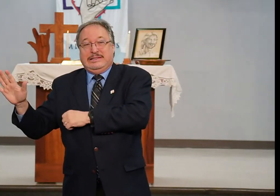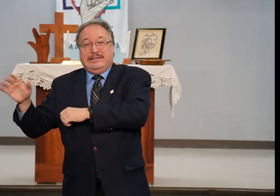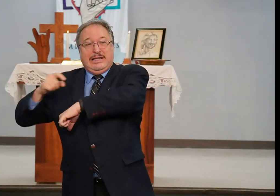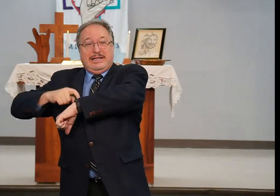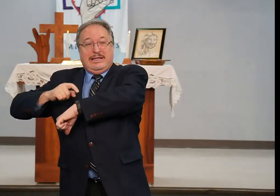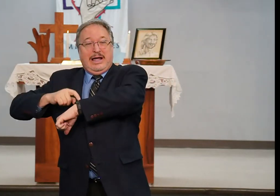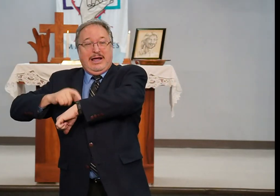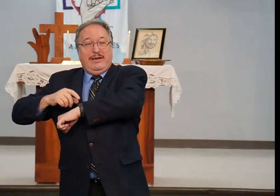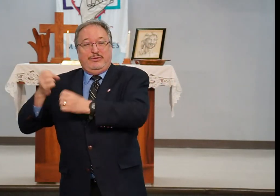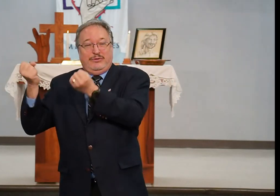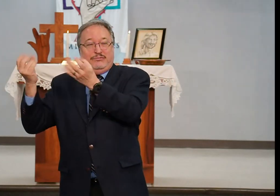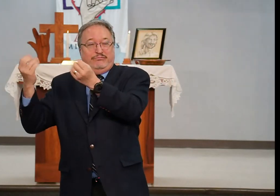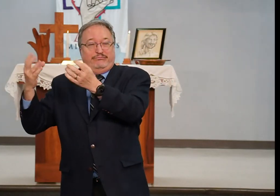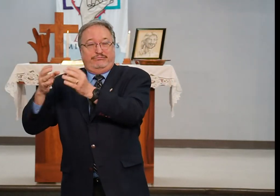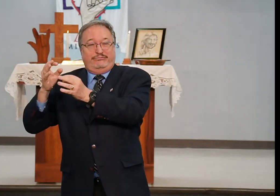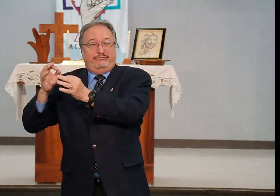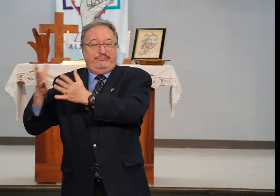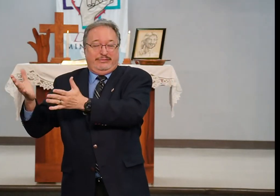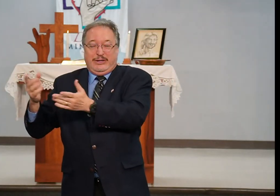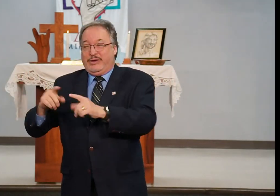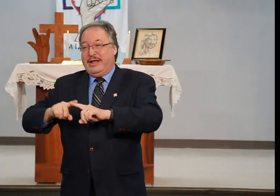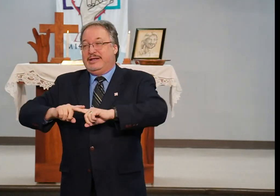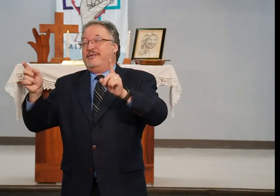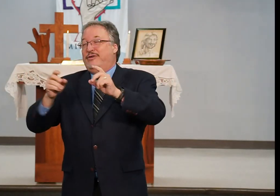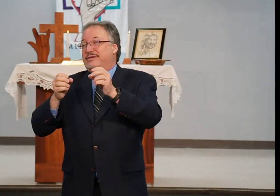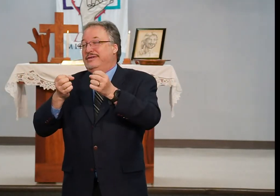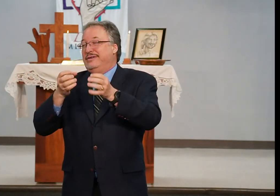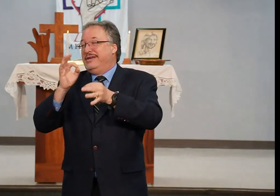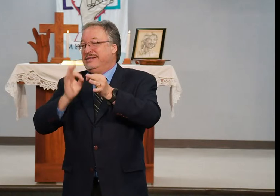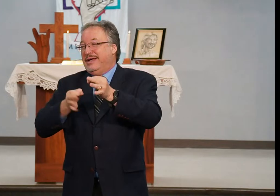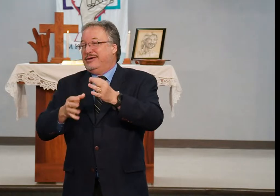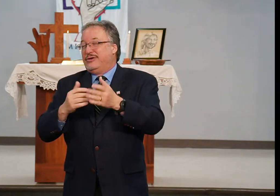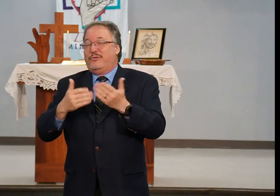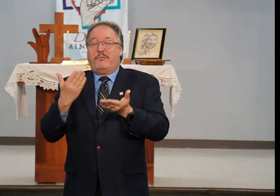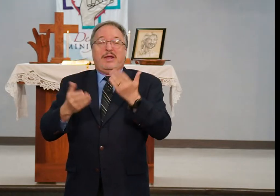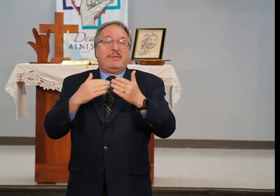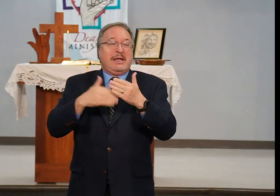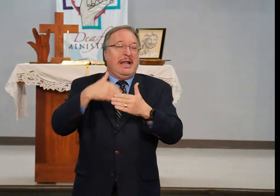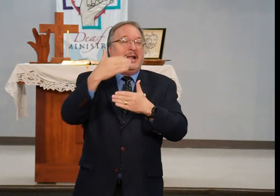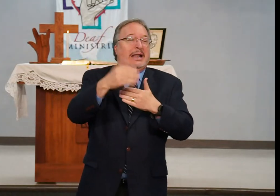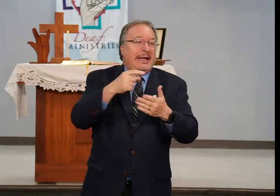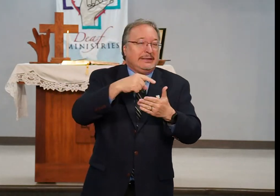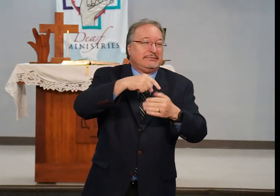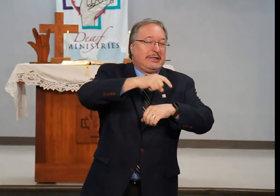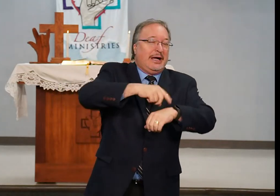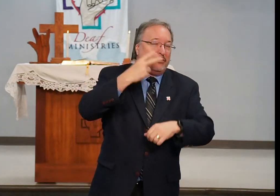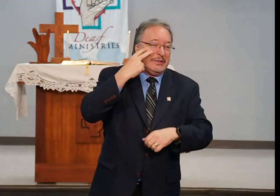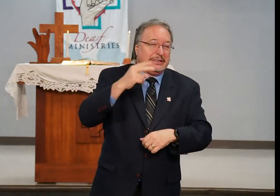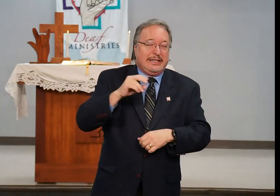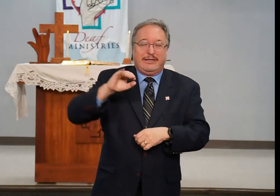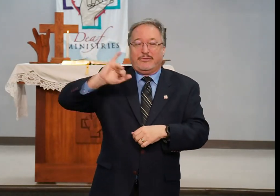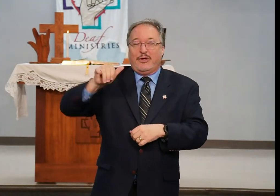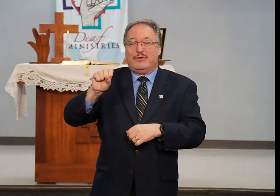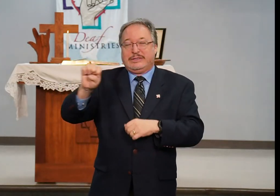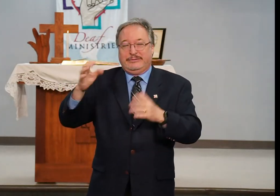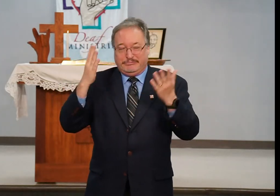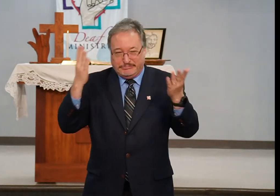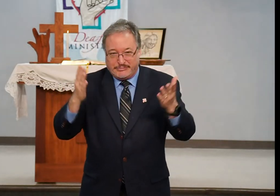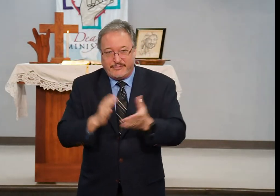he interpreted are not part of our lesson this morning. So I am sure that we will see